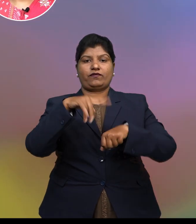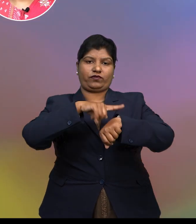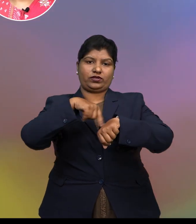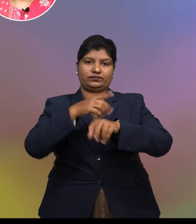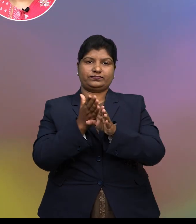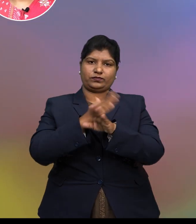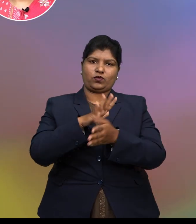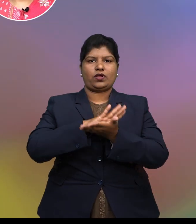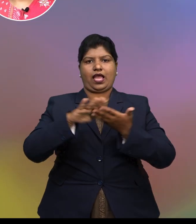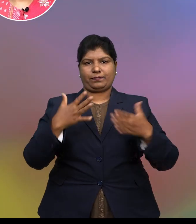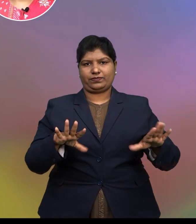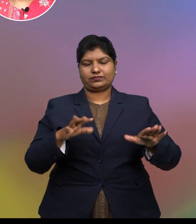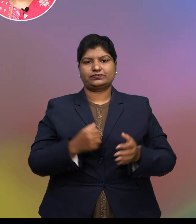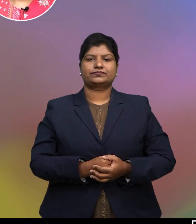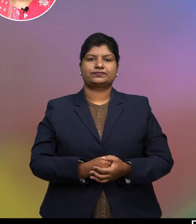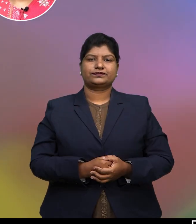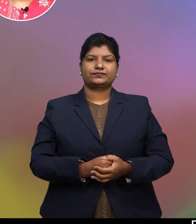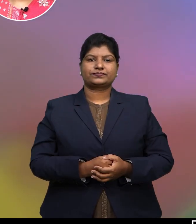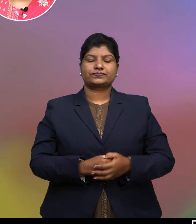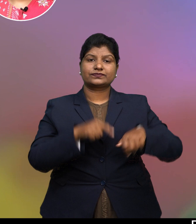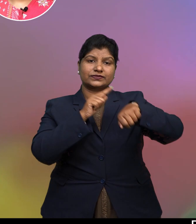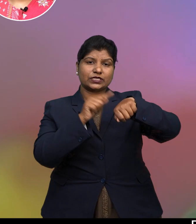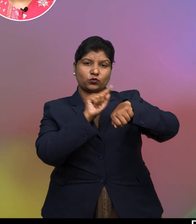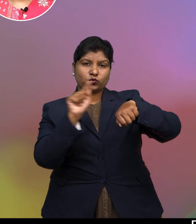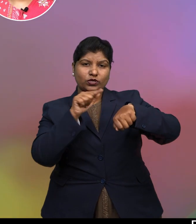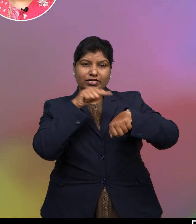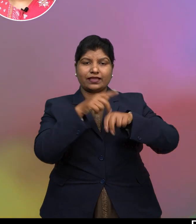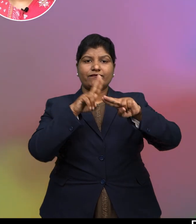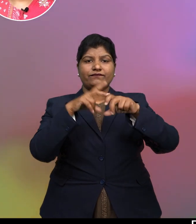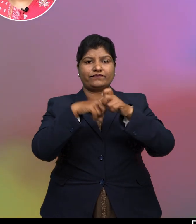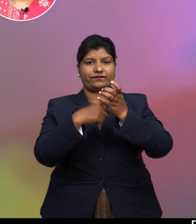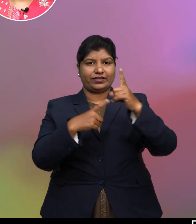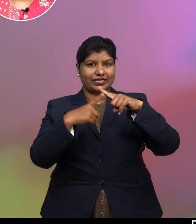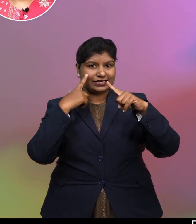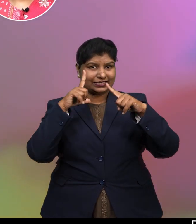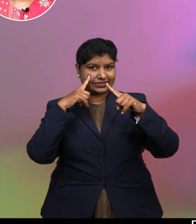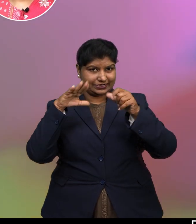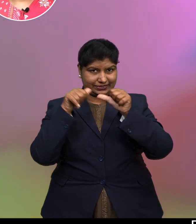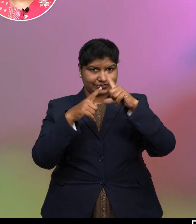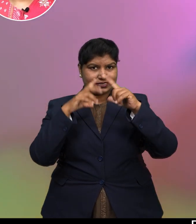During fertilization,